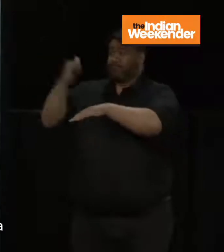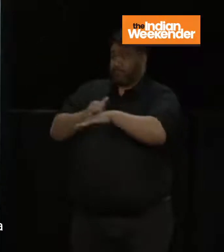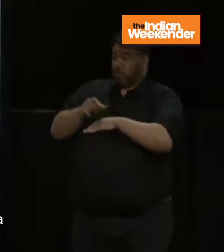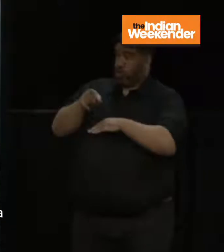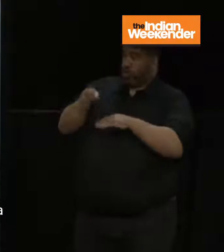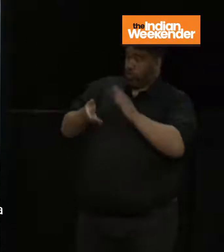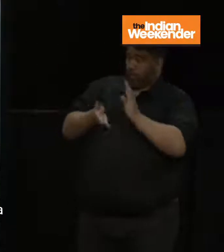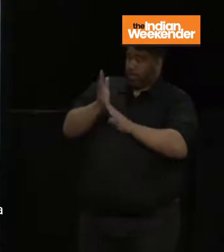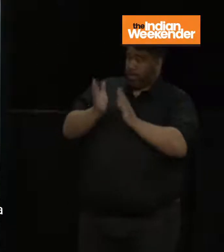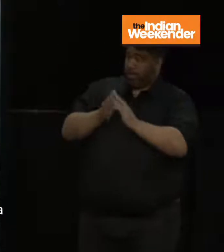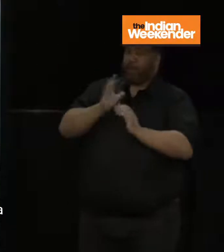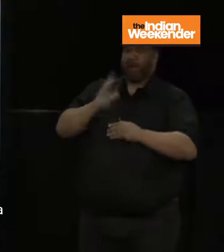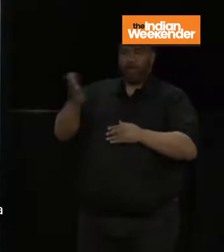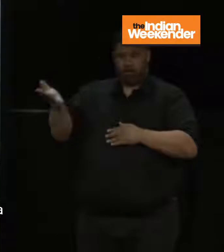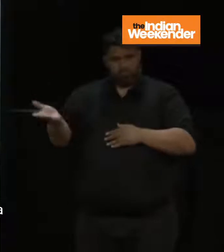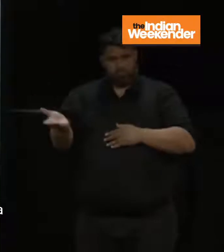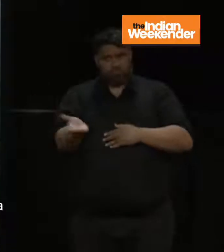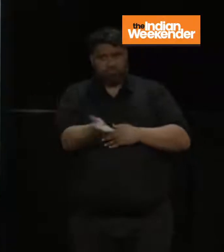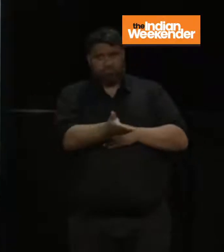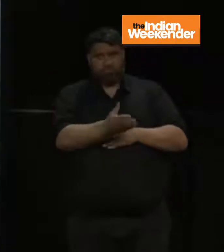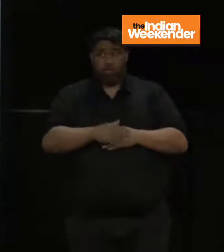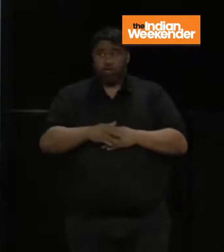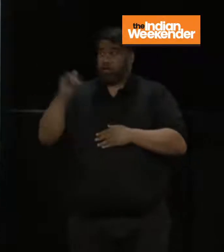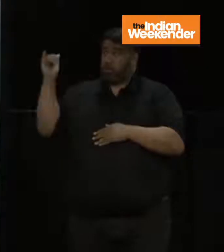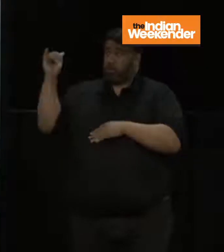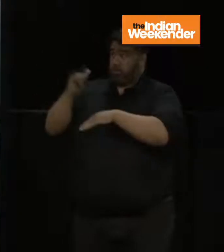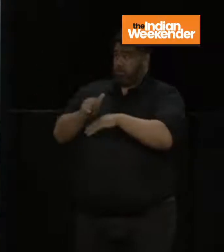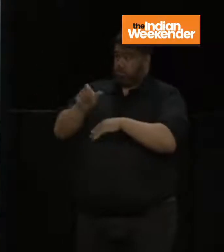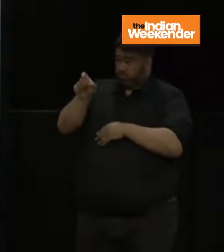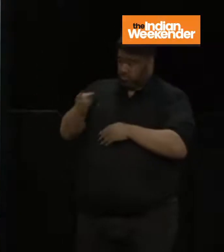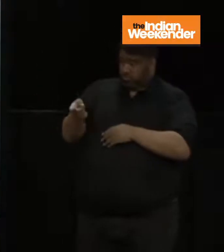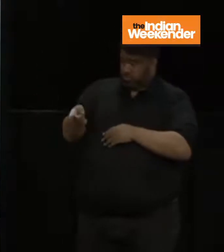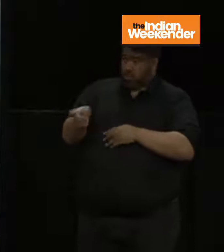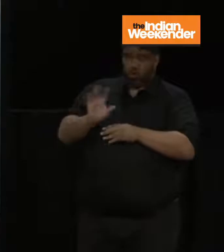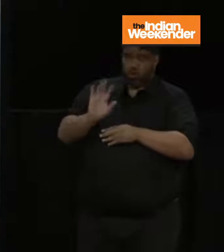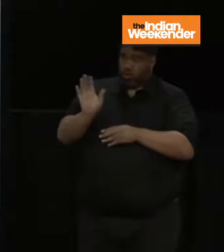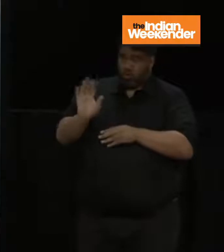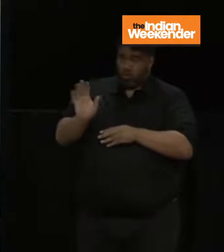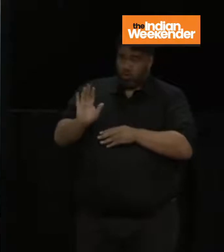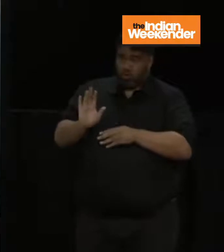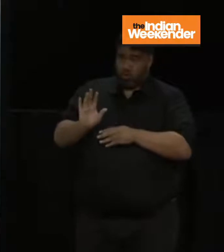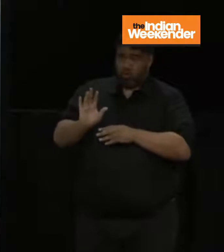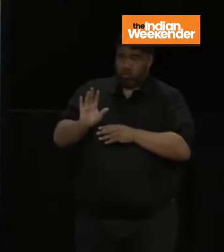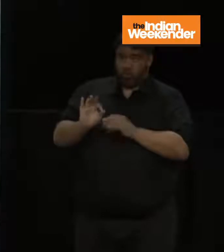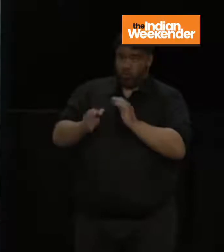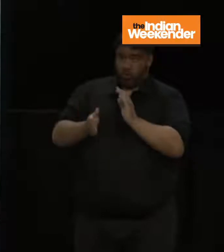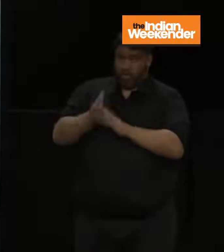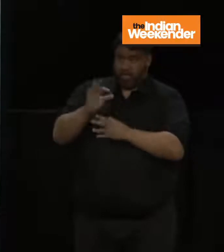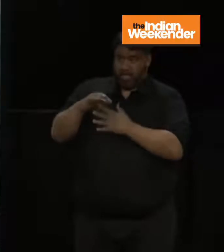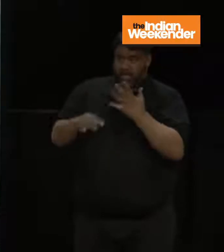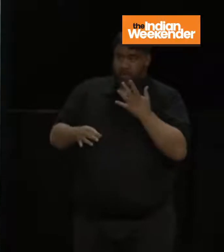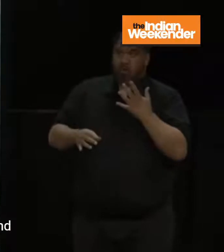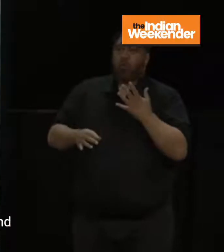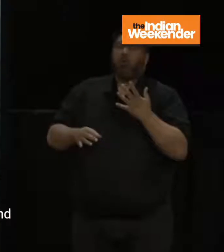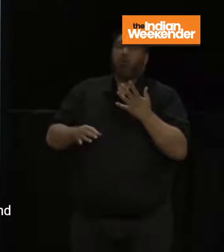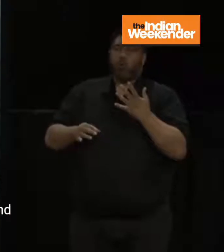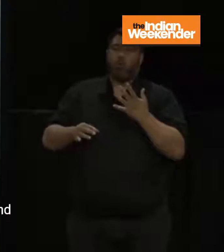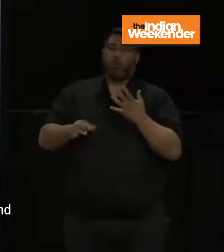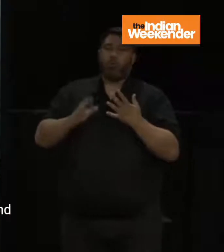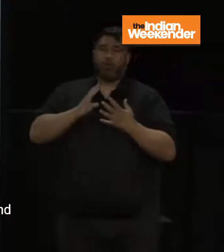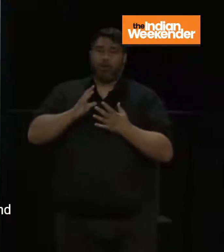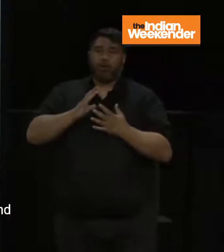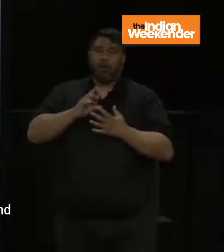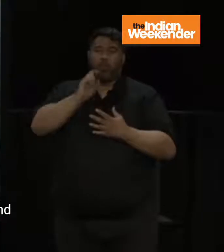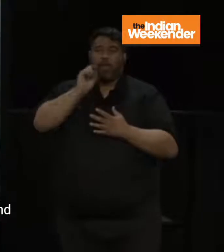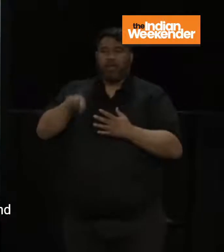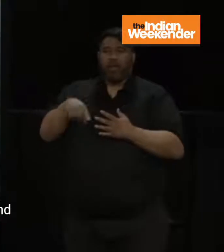permitted to enter New Zealand under our current border settings, will continue to enter MIQ on arrival under the new regime of the 7-day managed